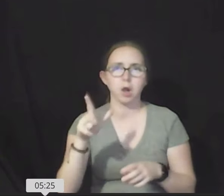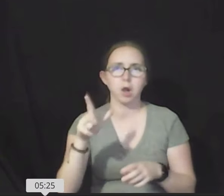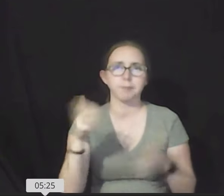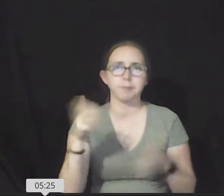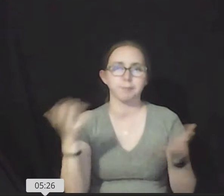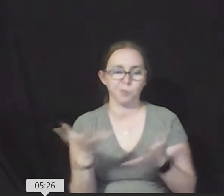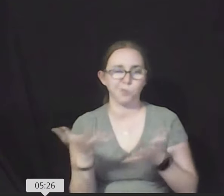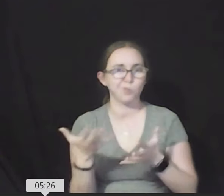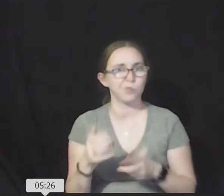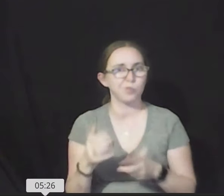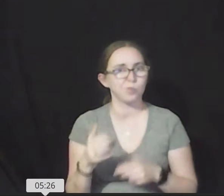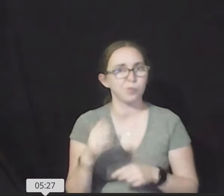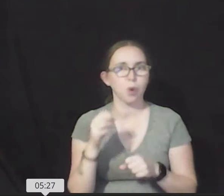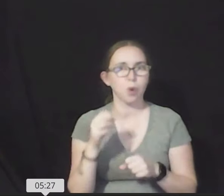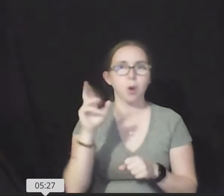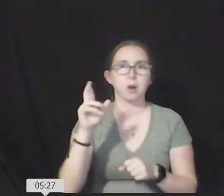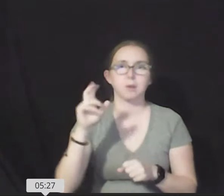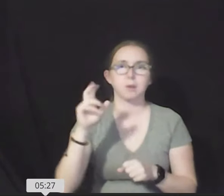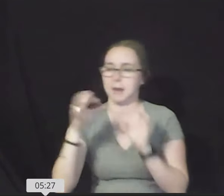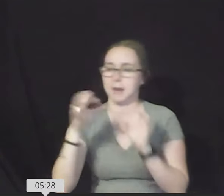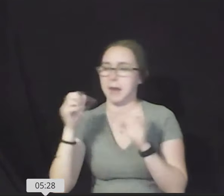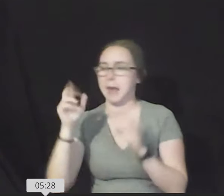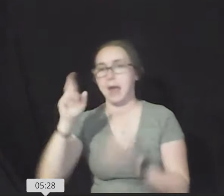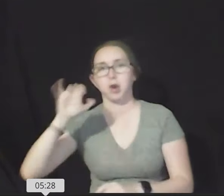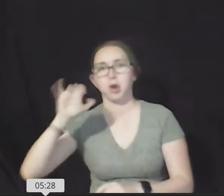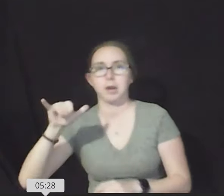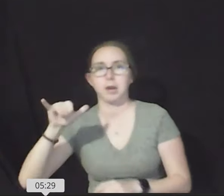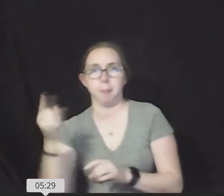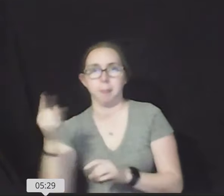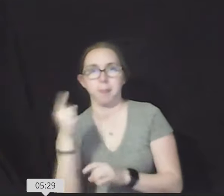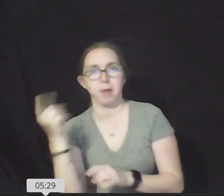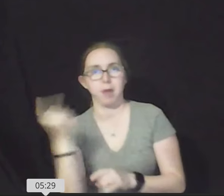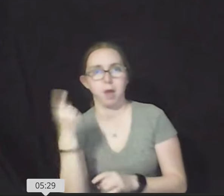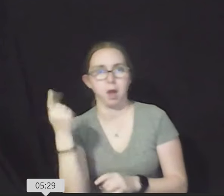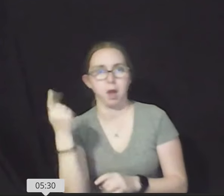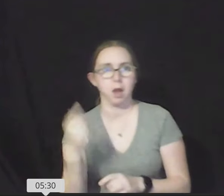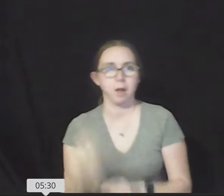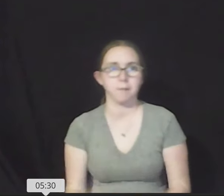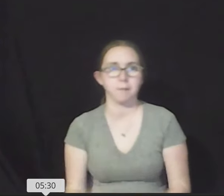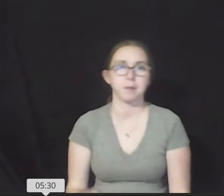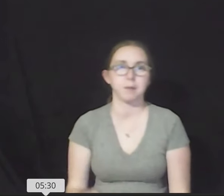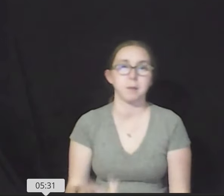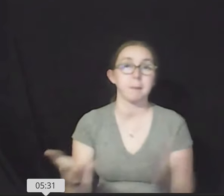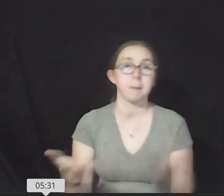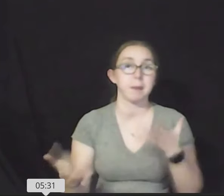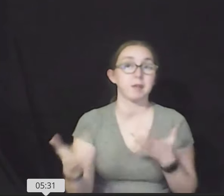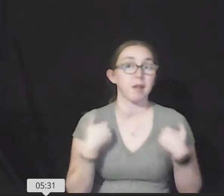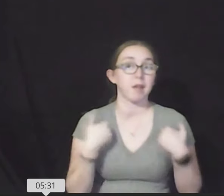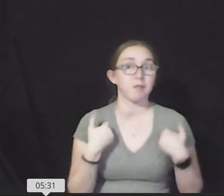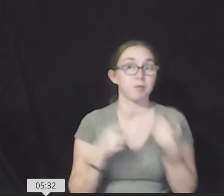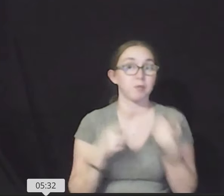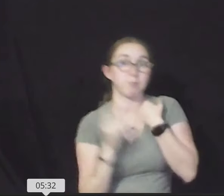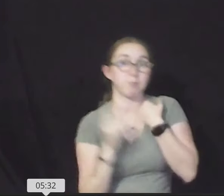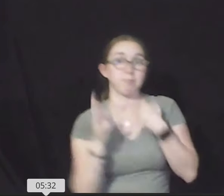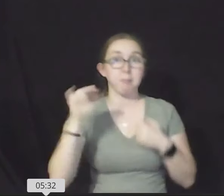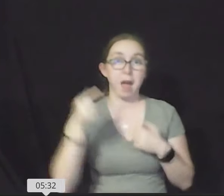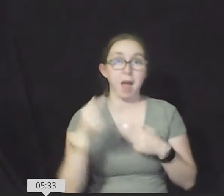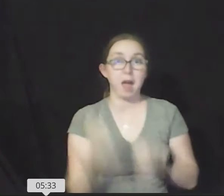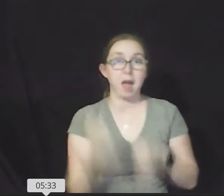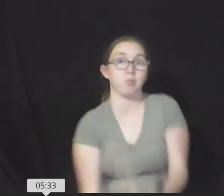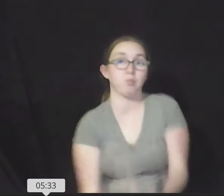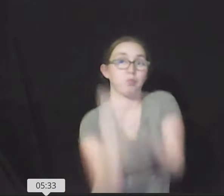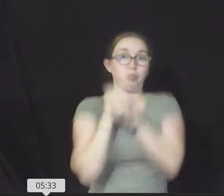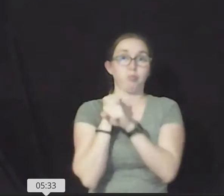something? Rayleigh, what do you think? Like a trash bag and put it over there. Like a big old bag over your